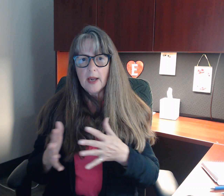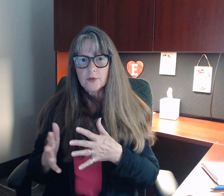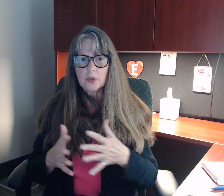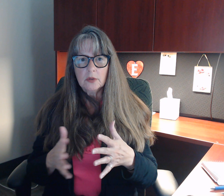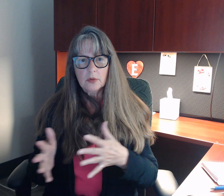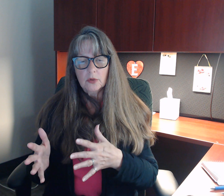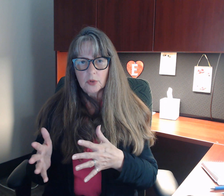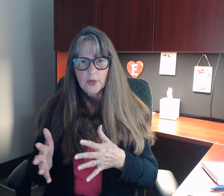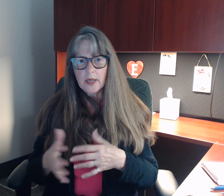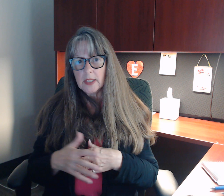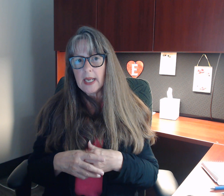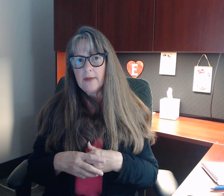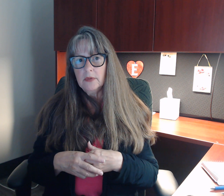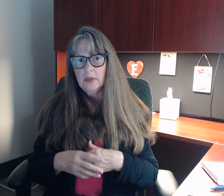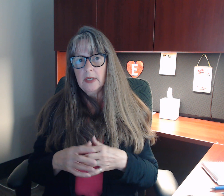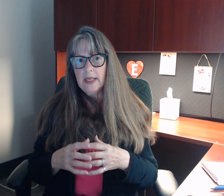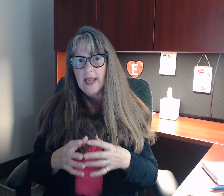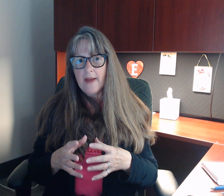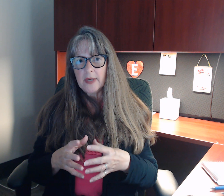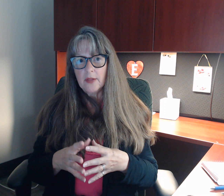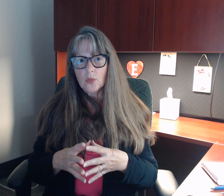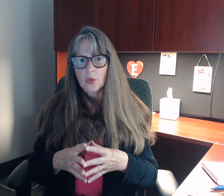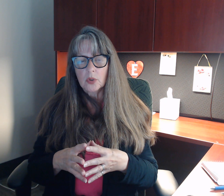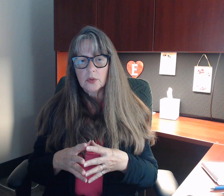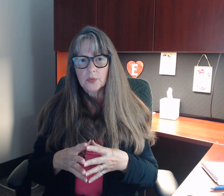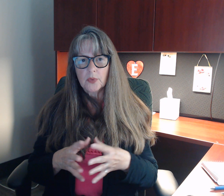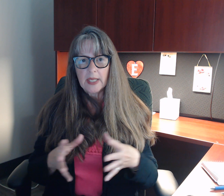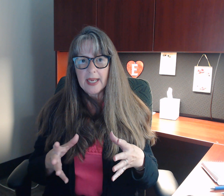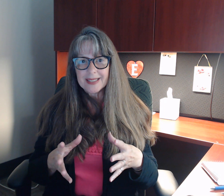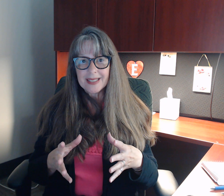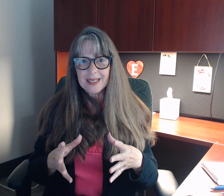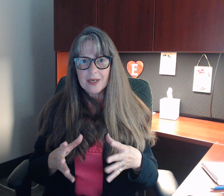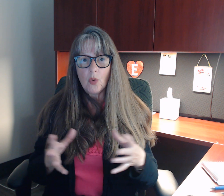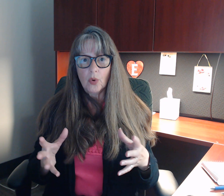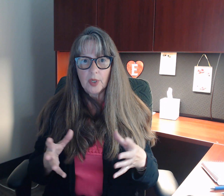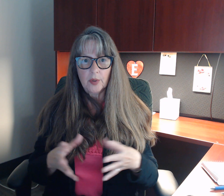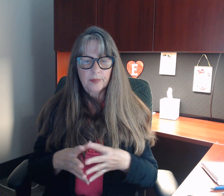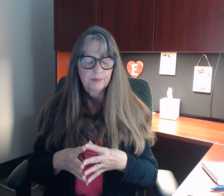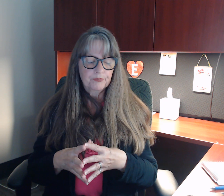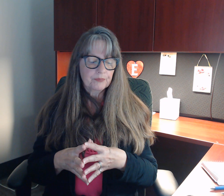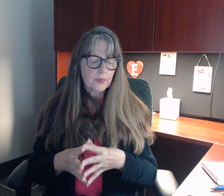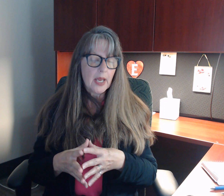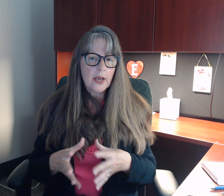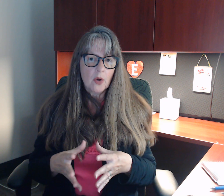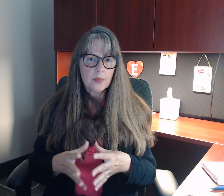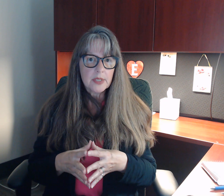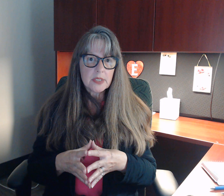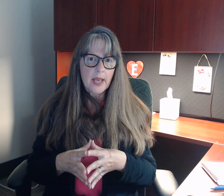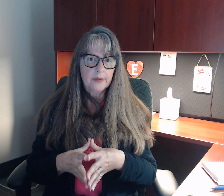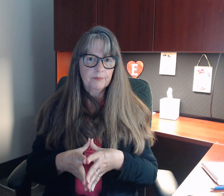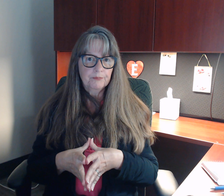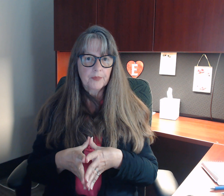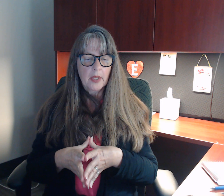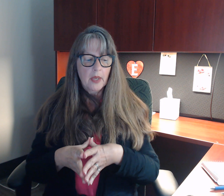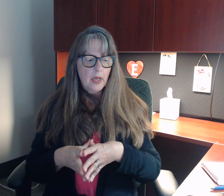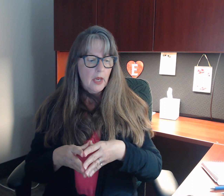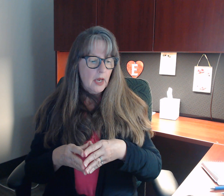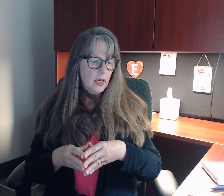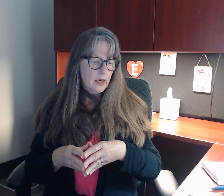to learn how to navigate the world where they can't see or hear. I know, it's sad.